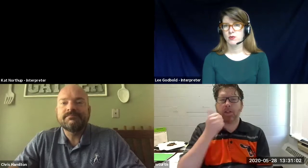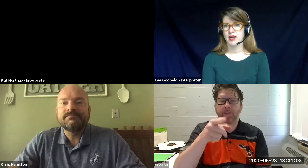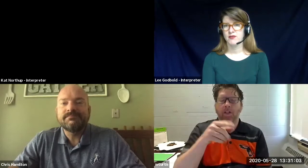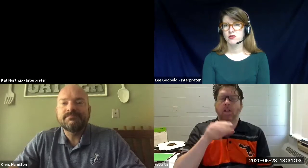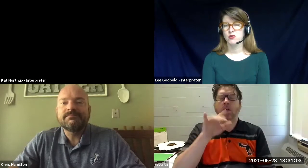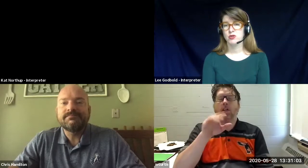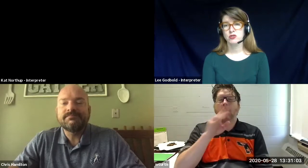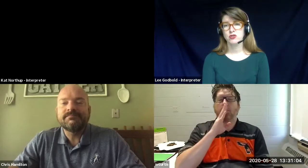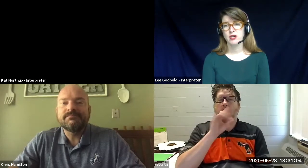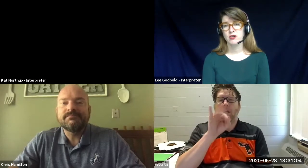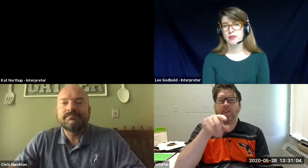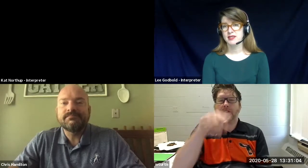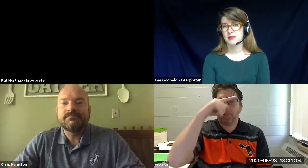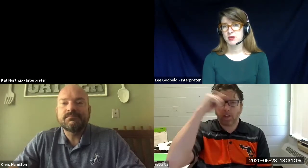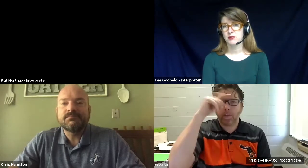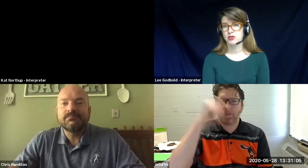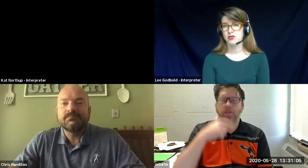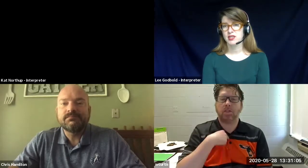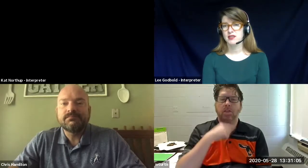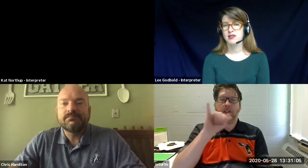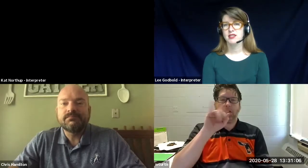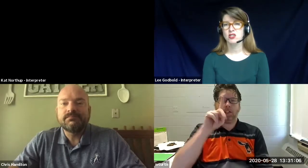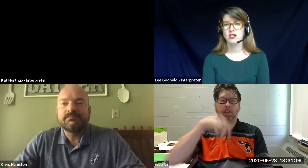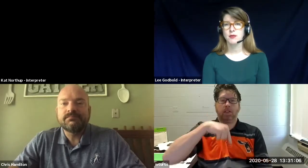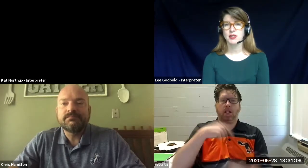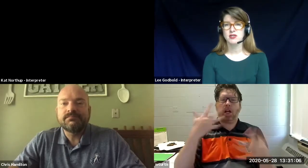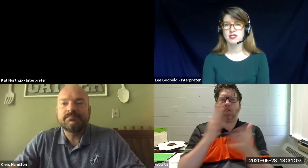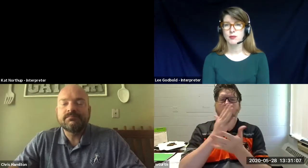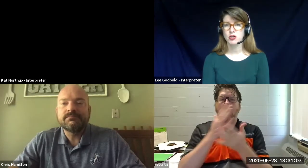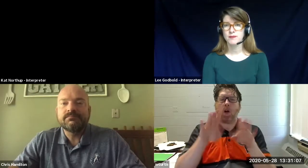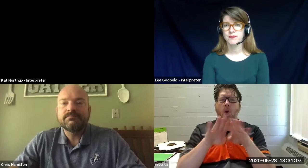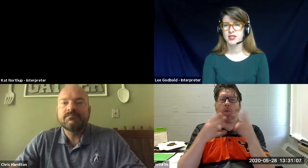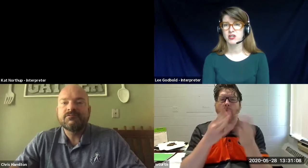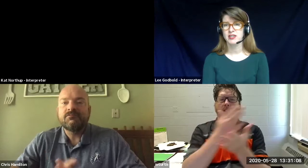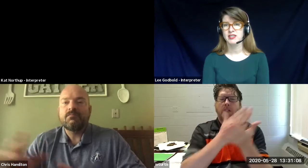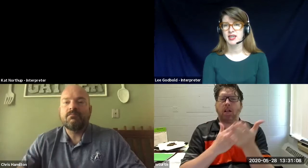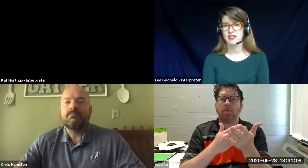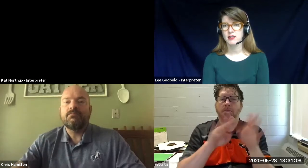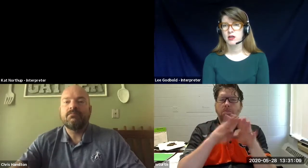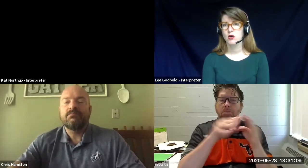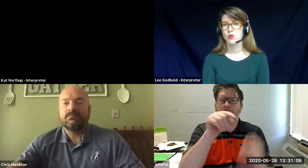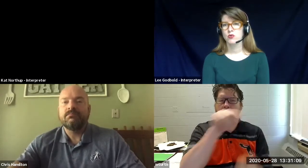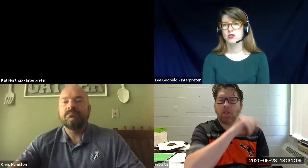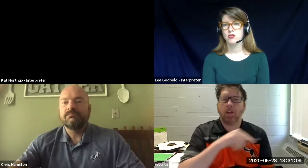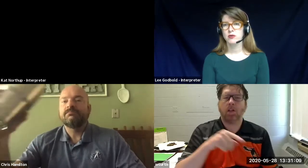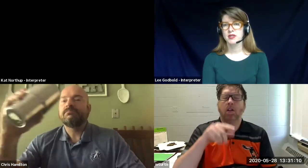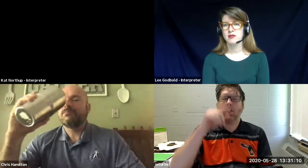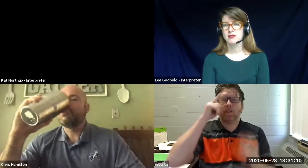what have you. So we're going to try our best to be able to do that. In talking about summer here in Indiana, there's already been